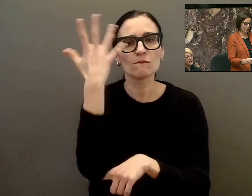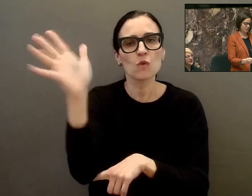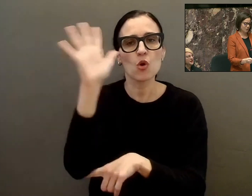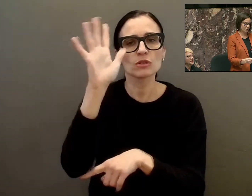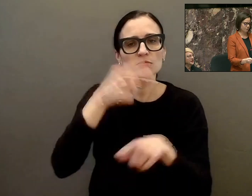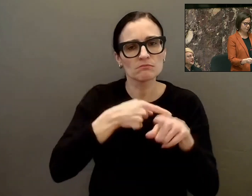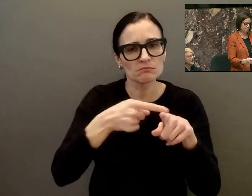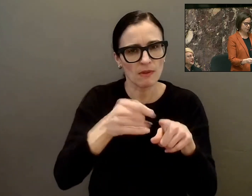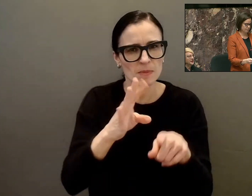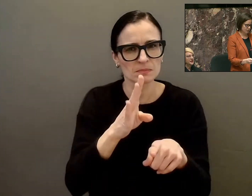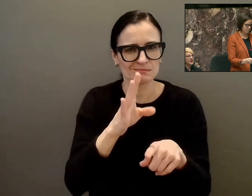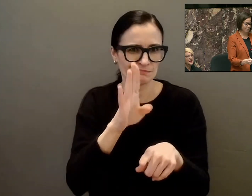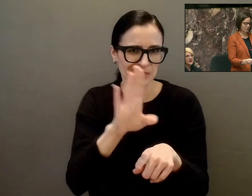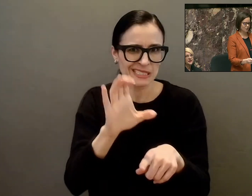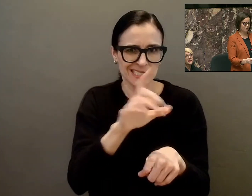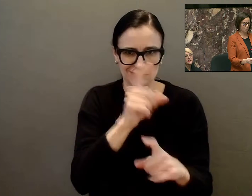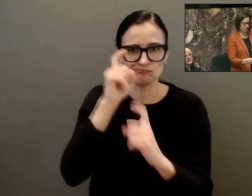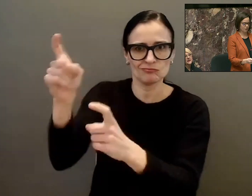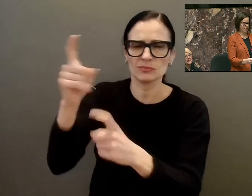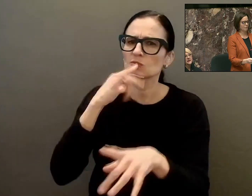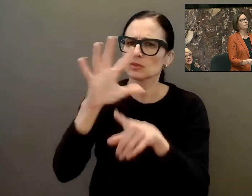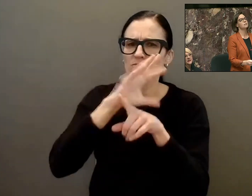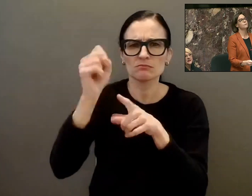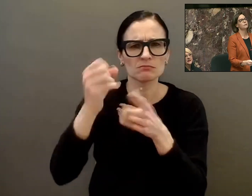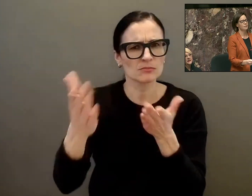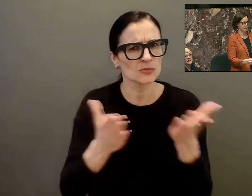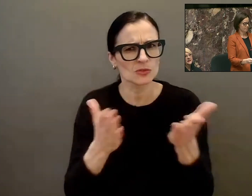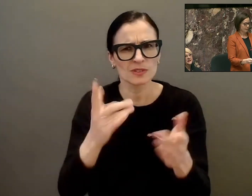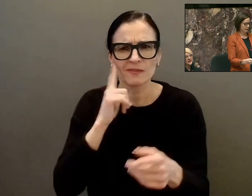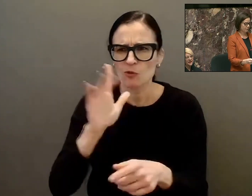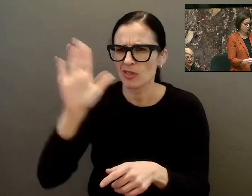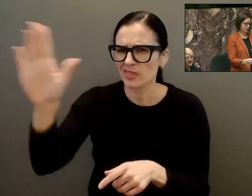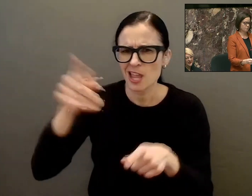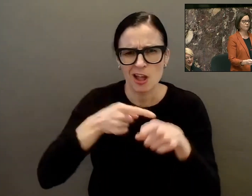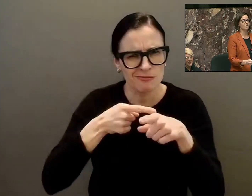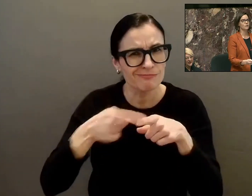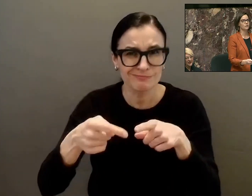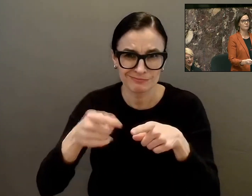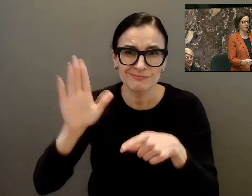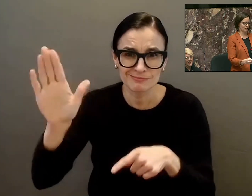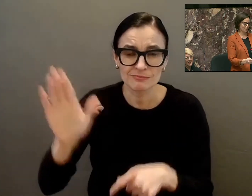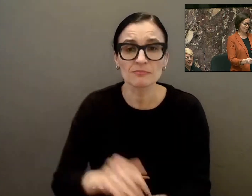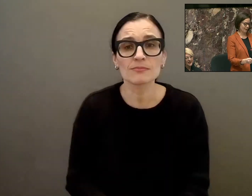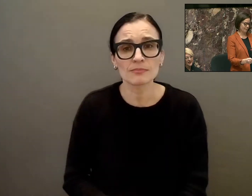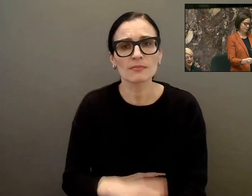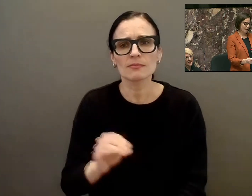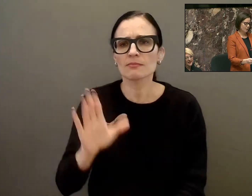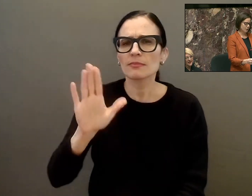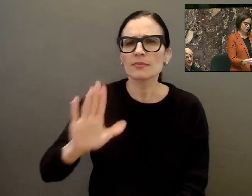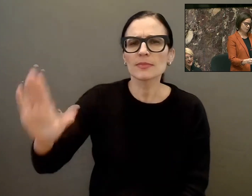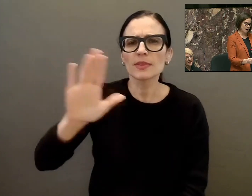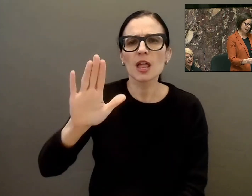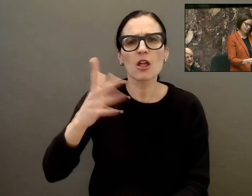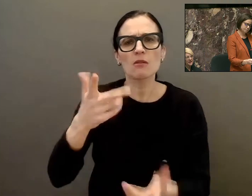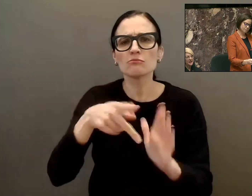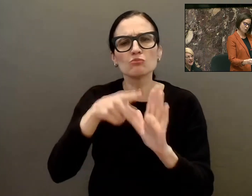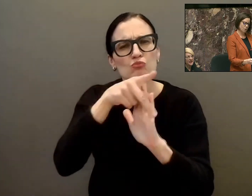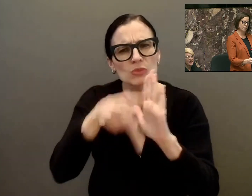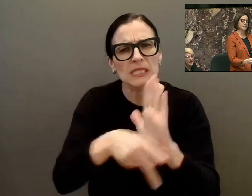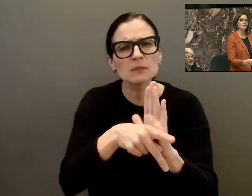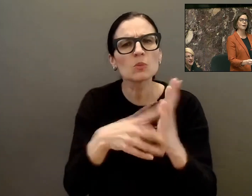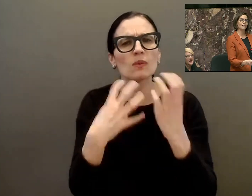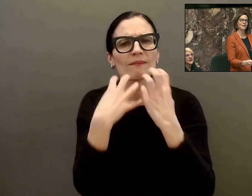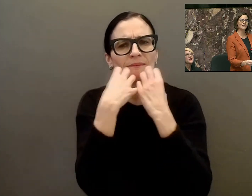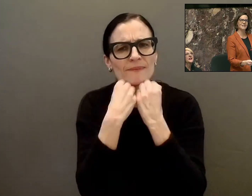the profession of forestry and the principles of forest professionals of British Columbia. Dr. Monty,